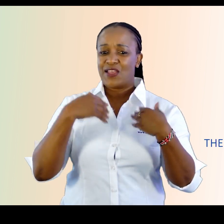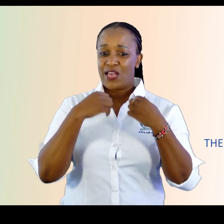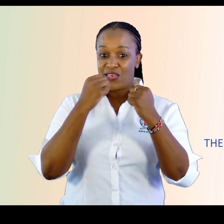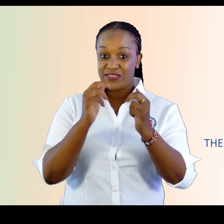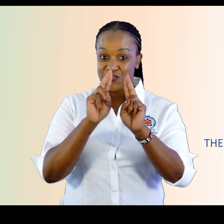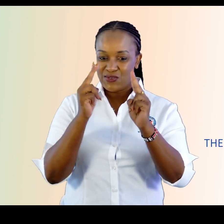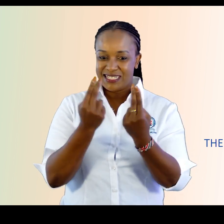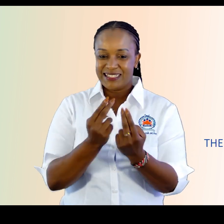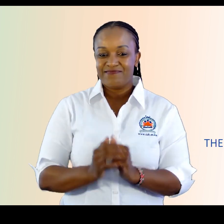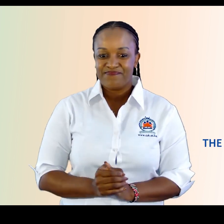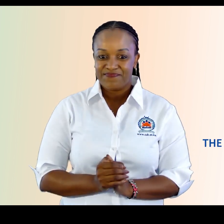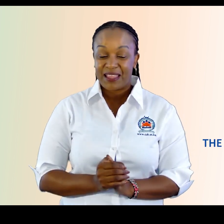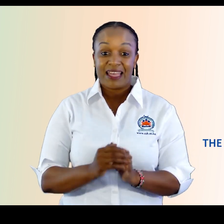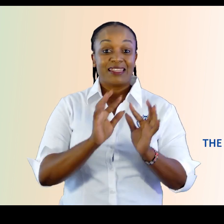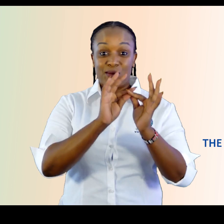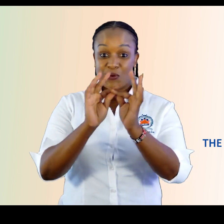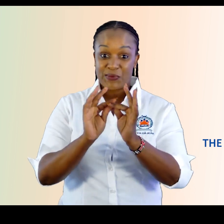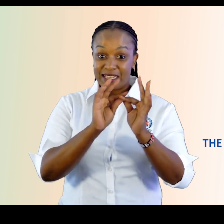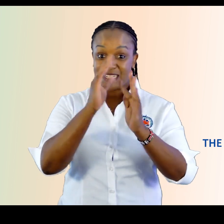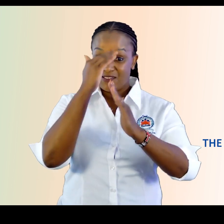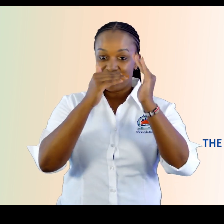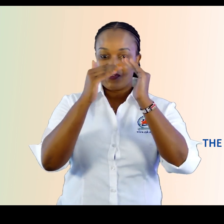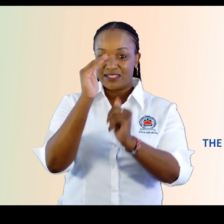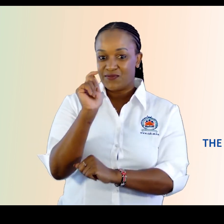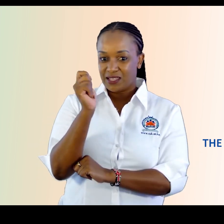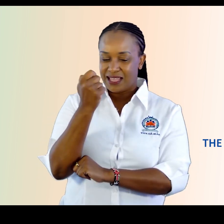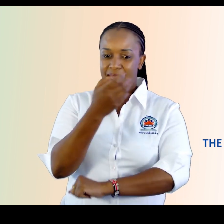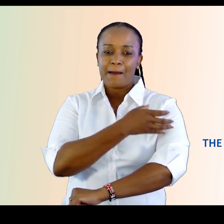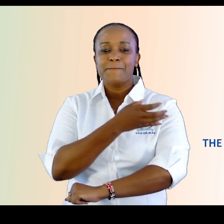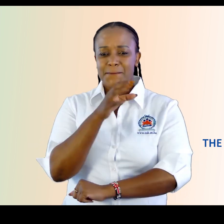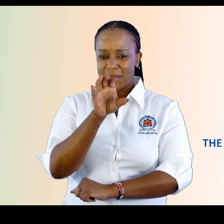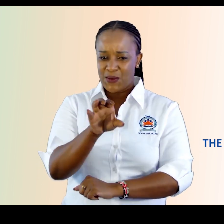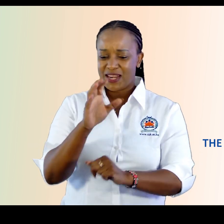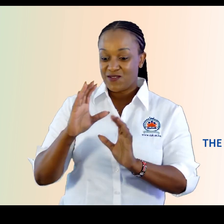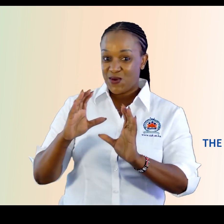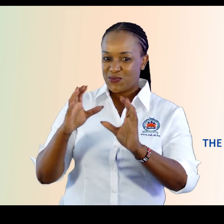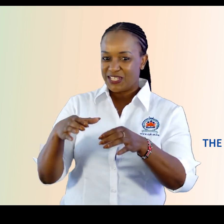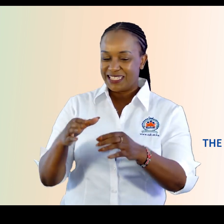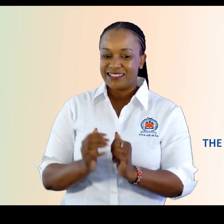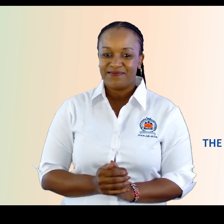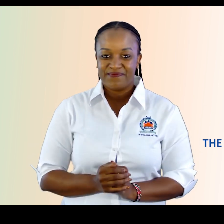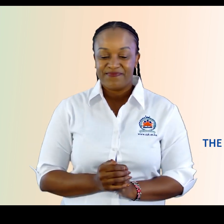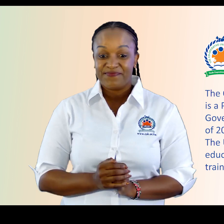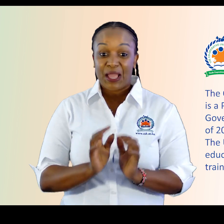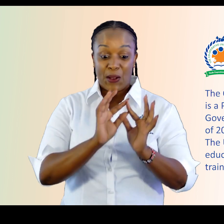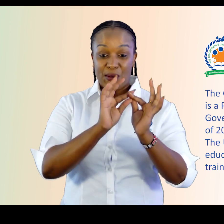Unit. The Cooperative University of Kenya, empowering communities. The